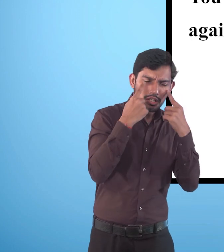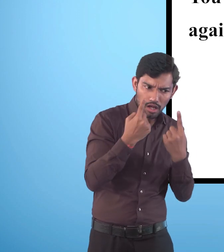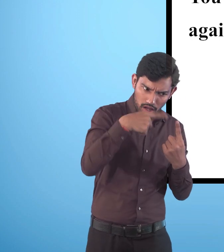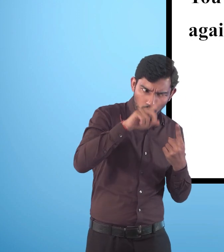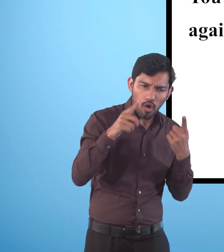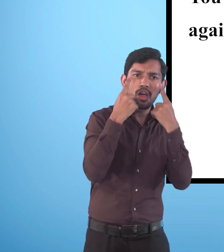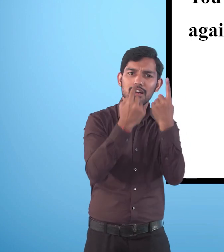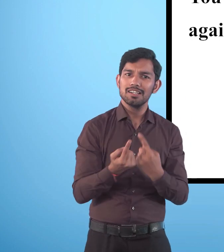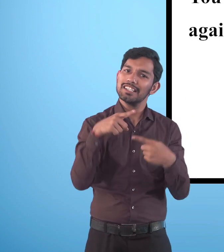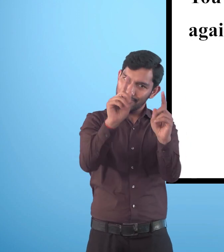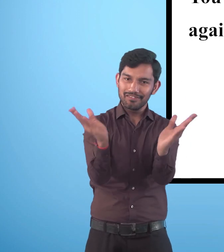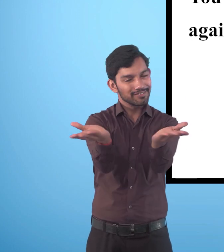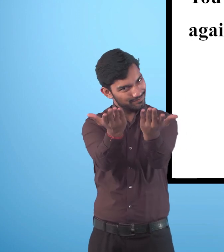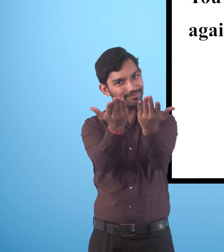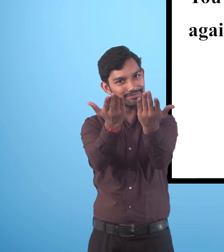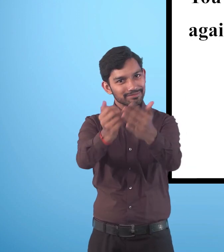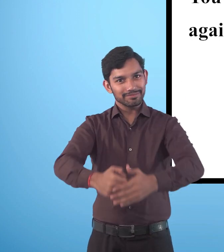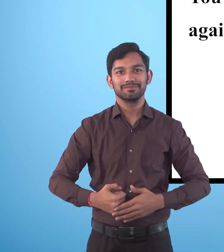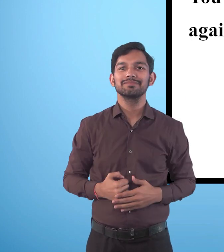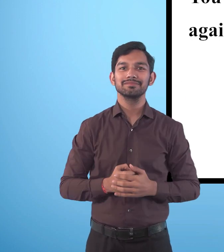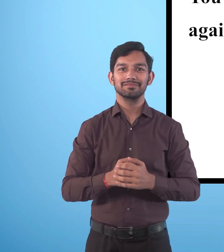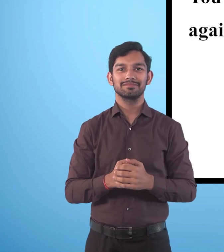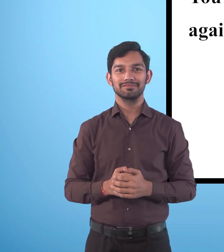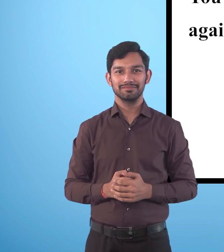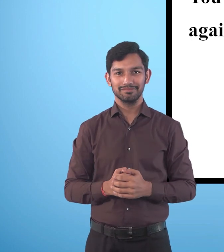As you listen, check your answers.